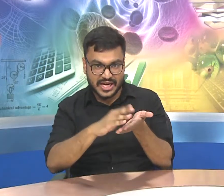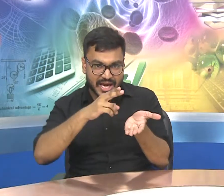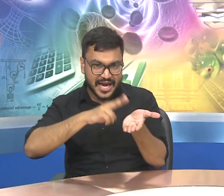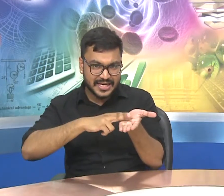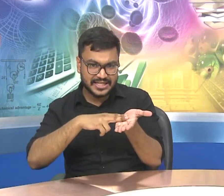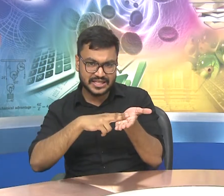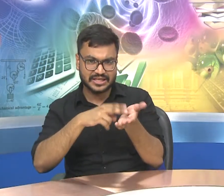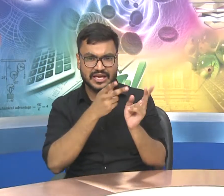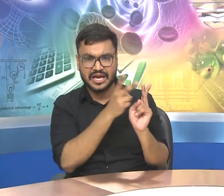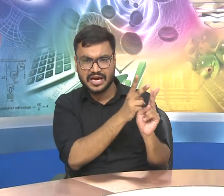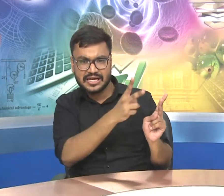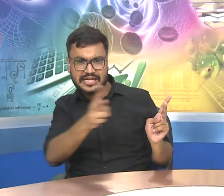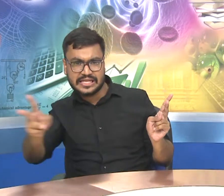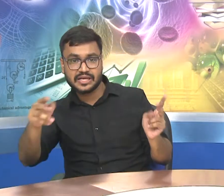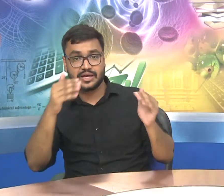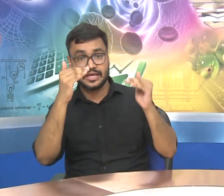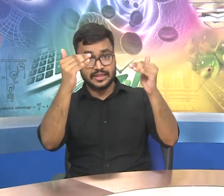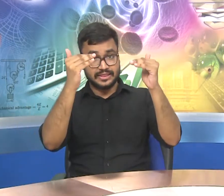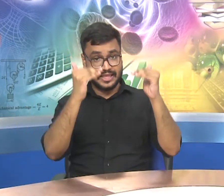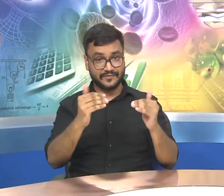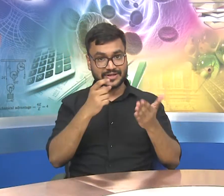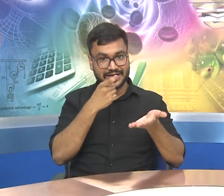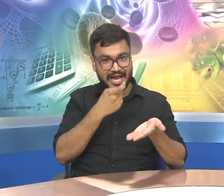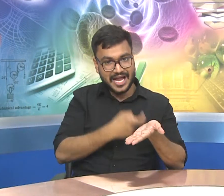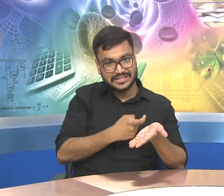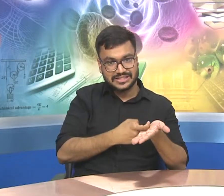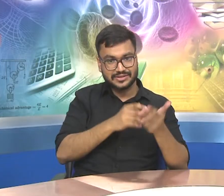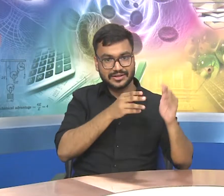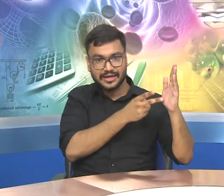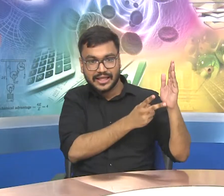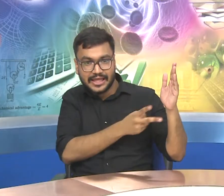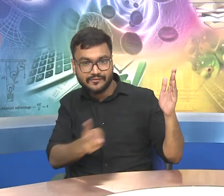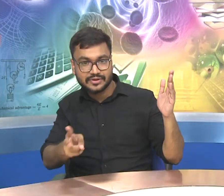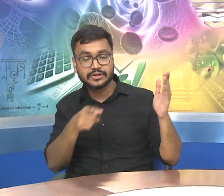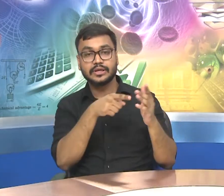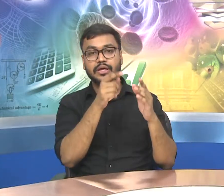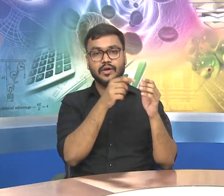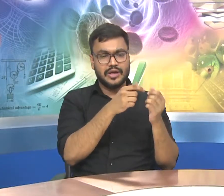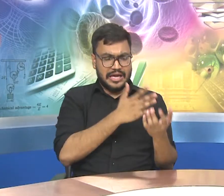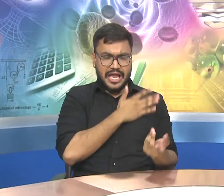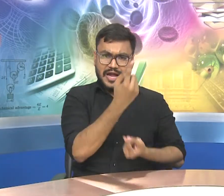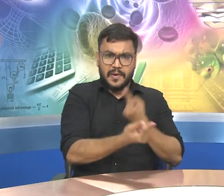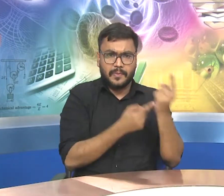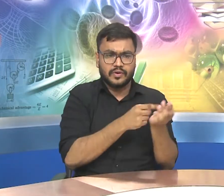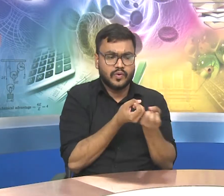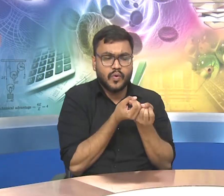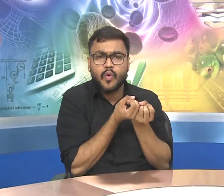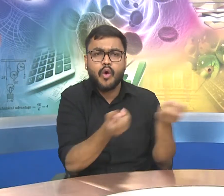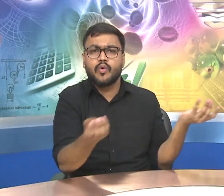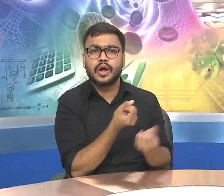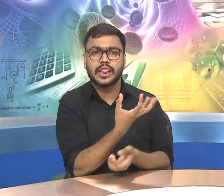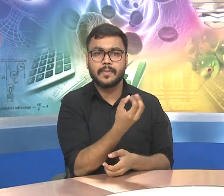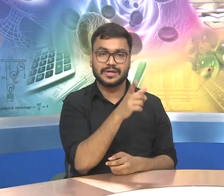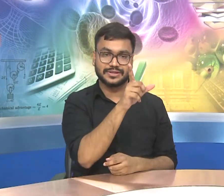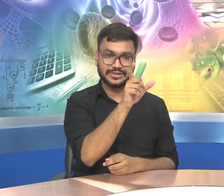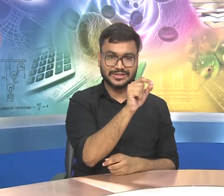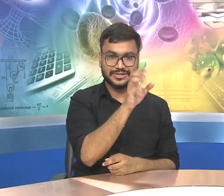Boxes indicate the standing crop biomass and pipes indicate the energy flow.